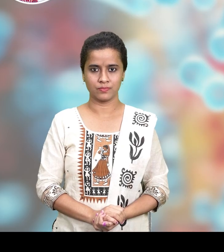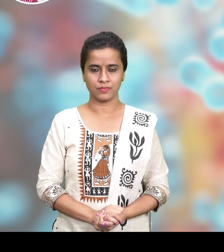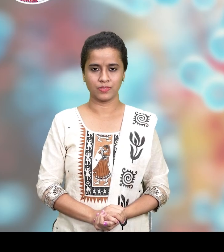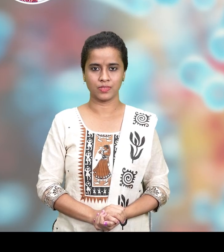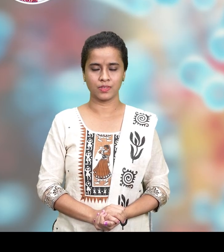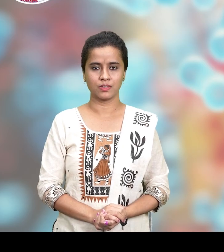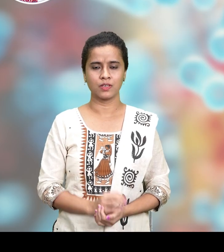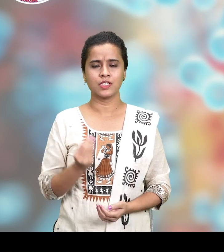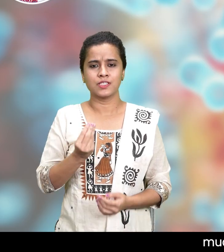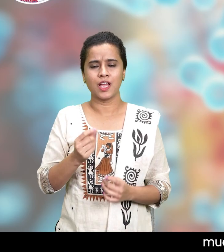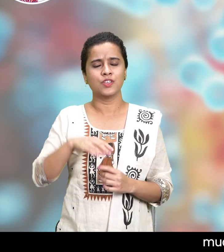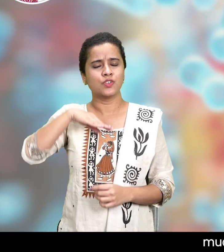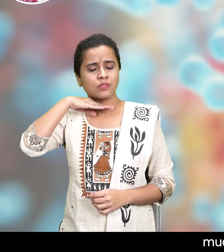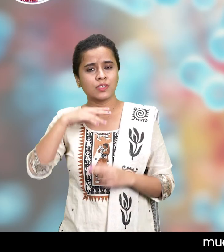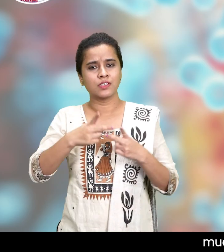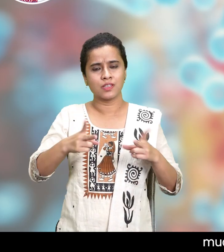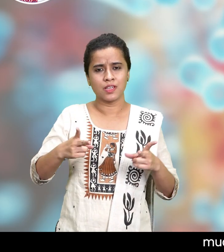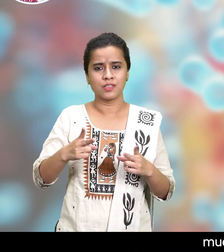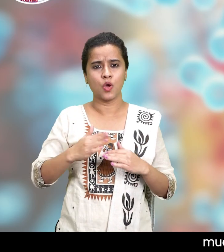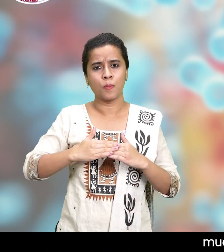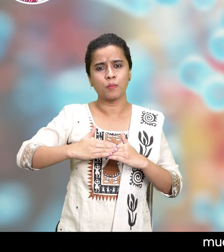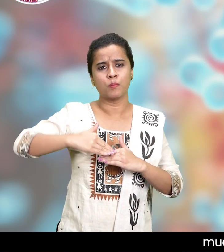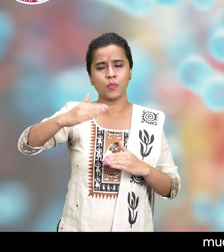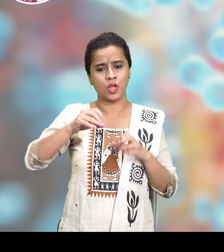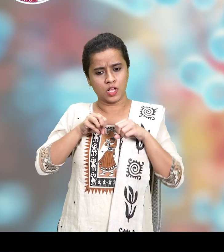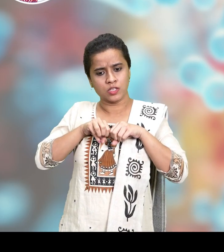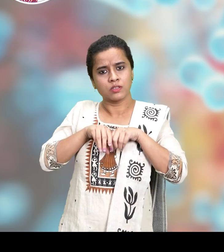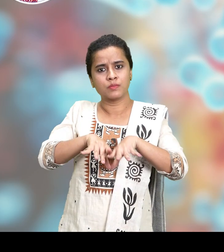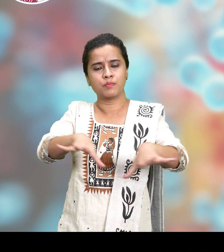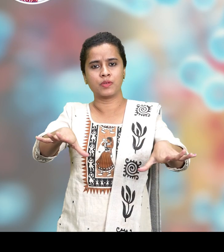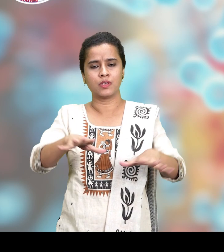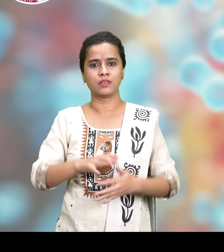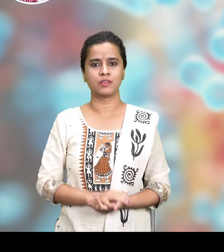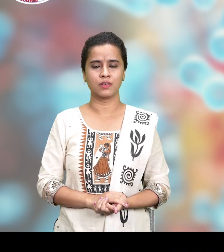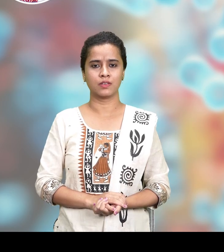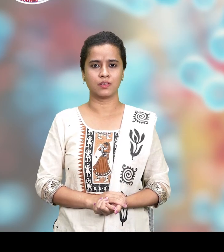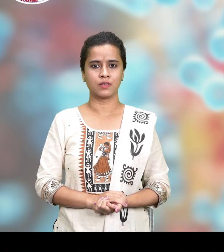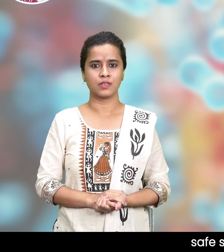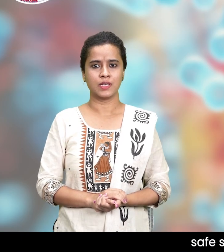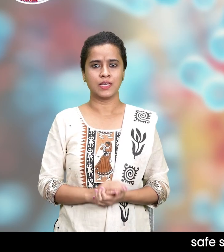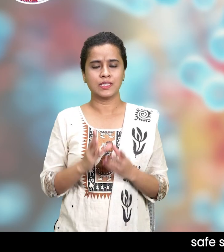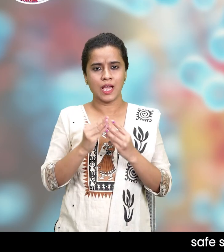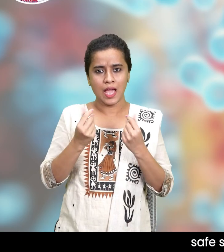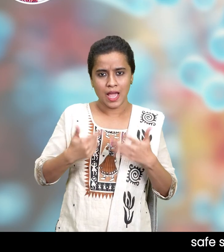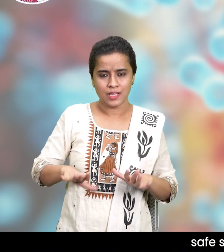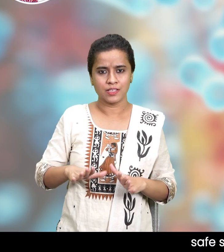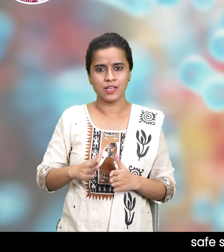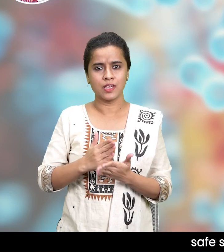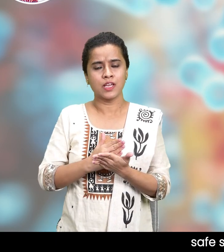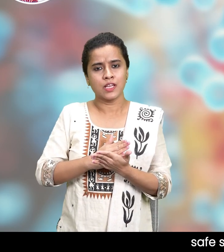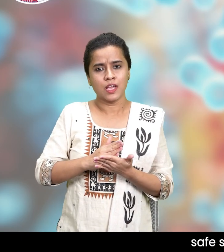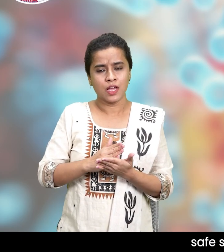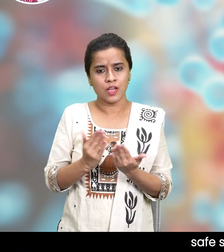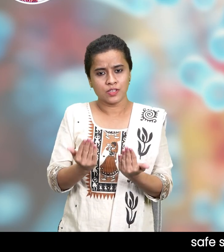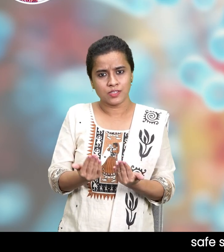Such diseases are much more likely to spread in the absence of safe supplies